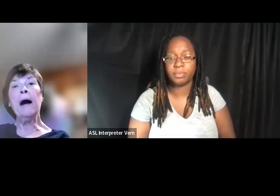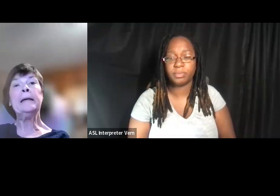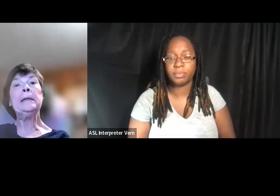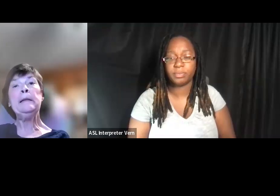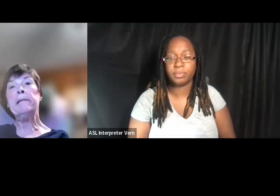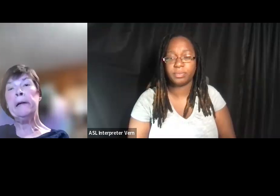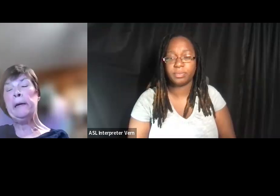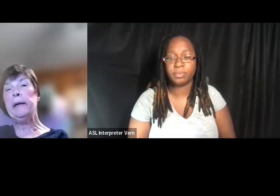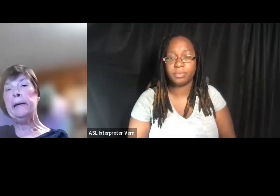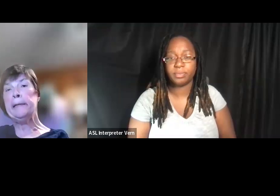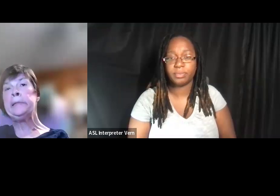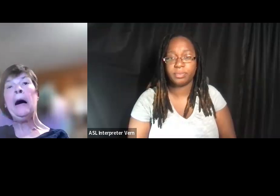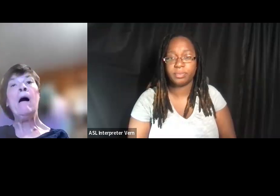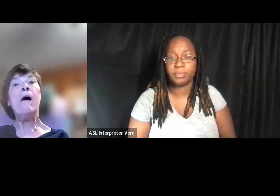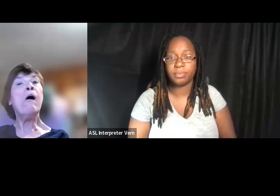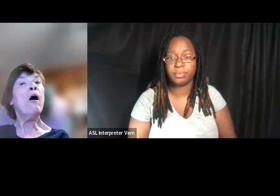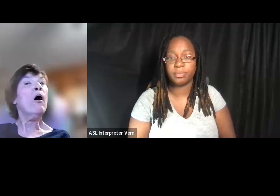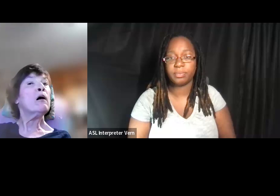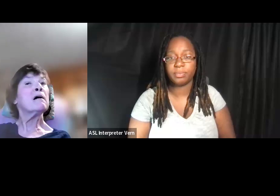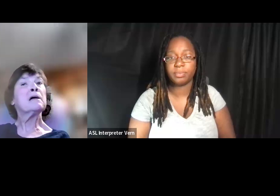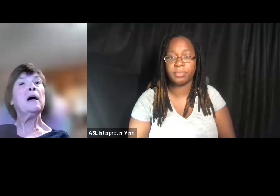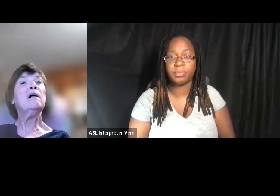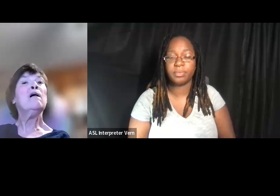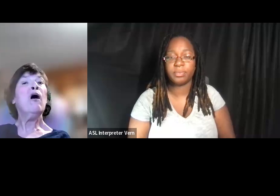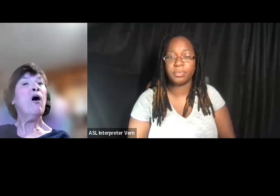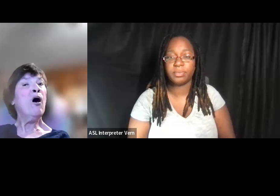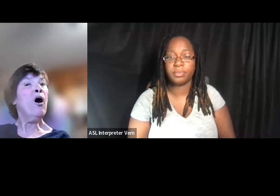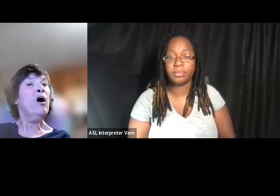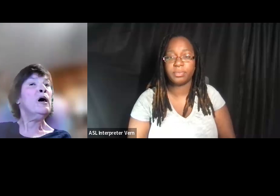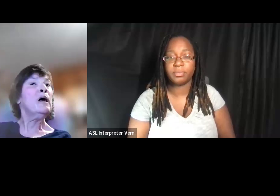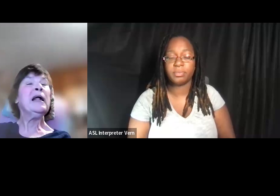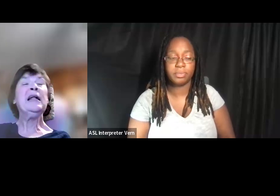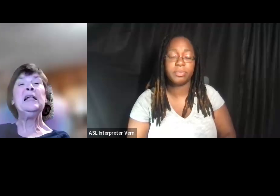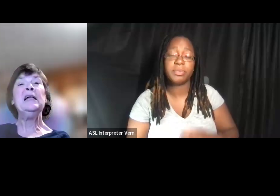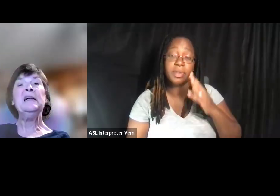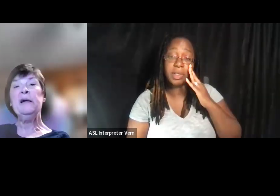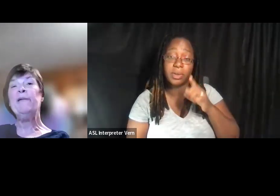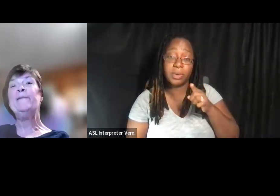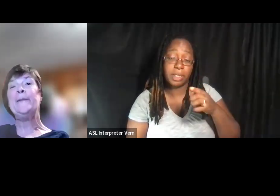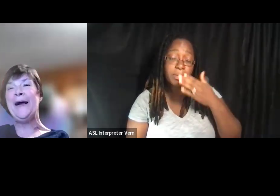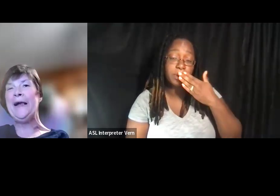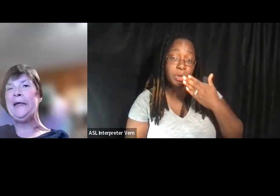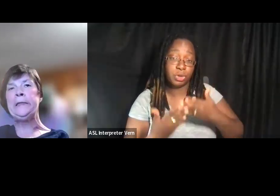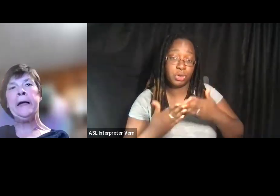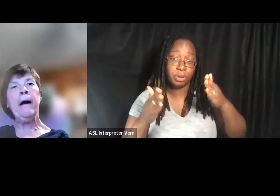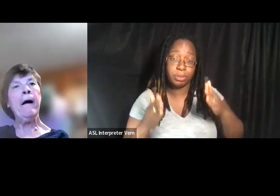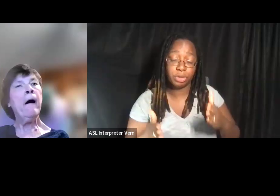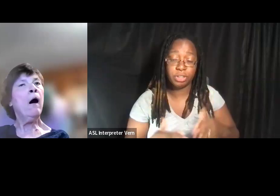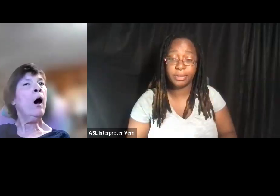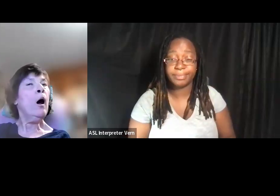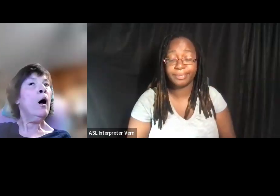there's always new hurdles because he's in a new place.